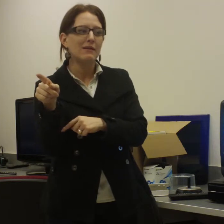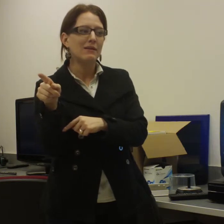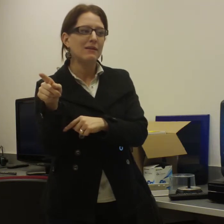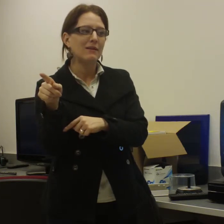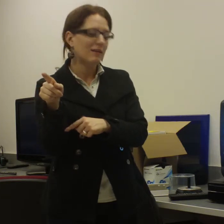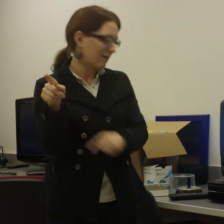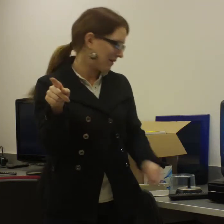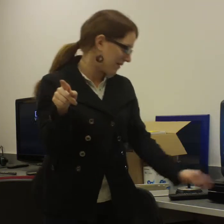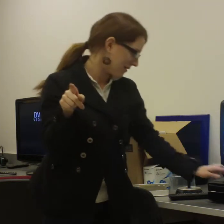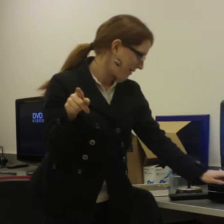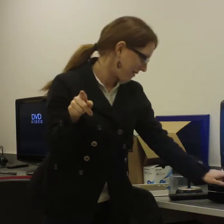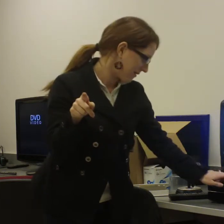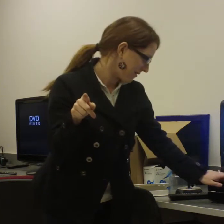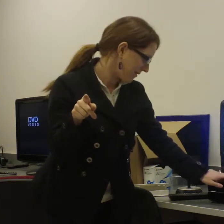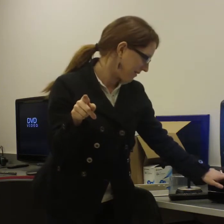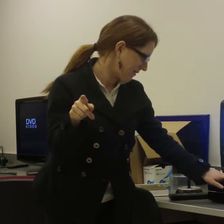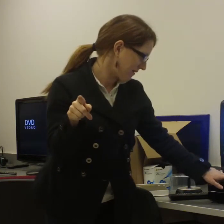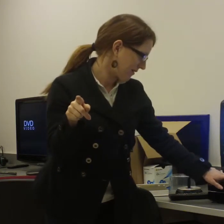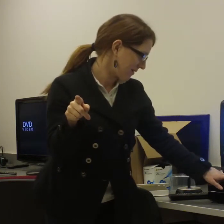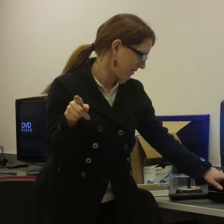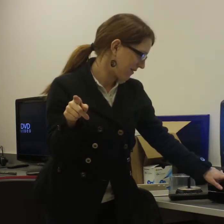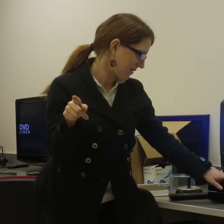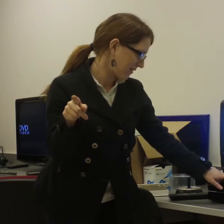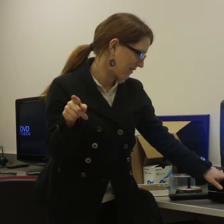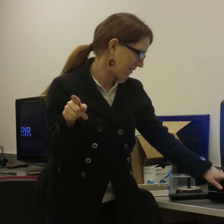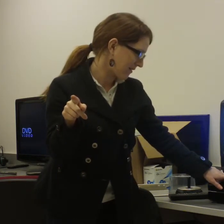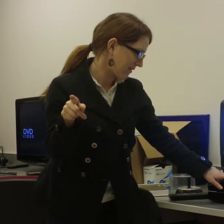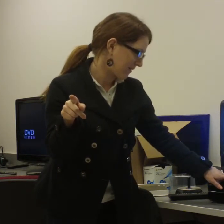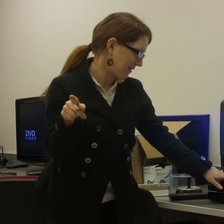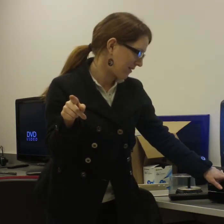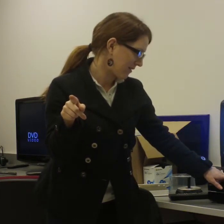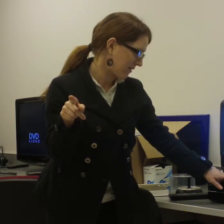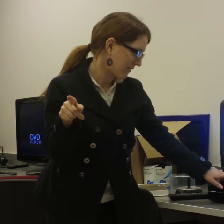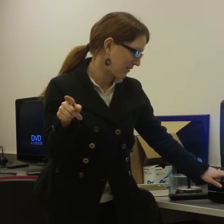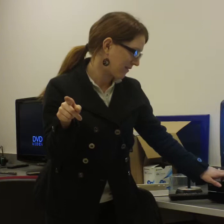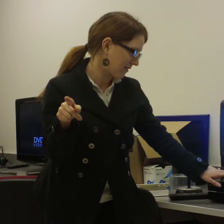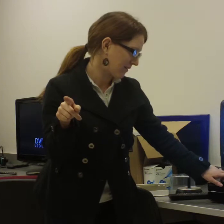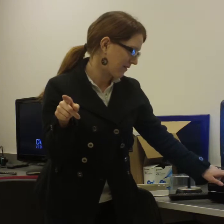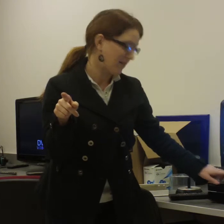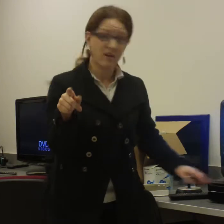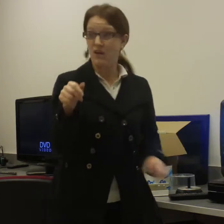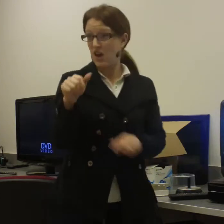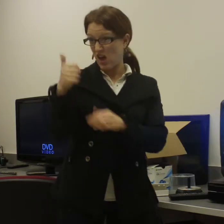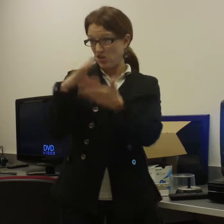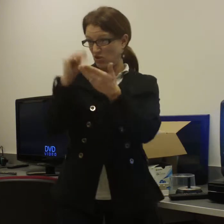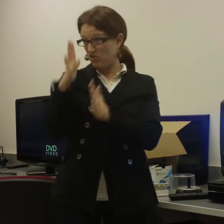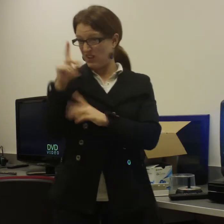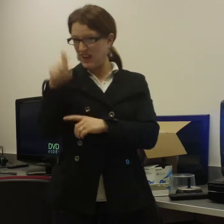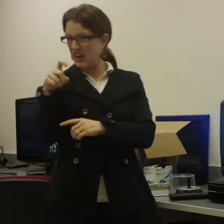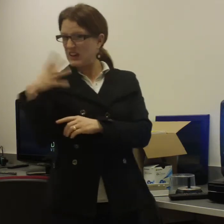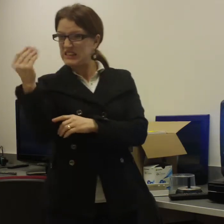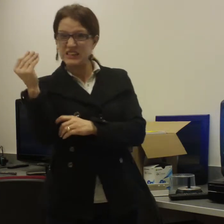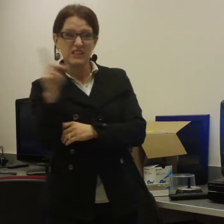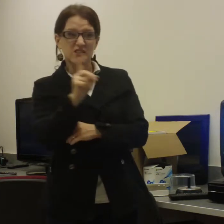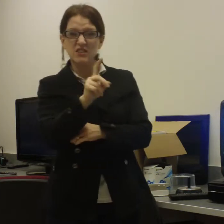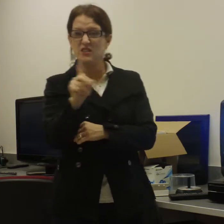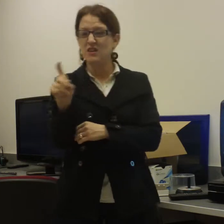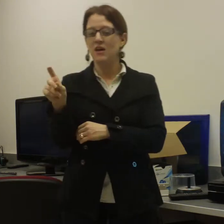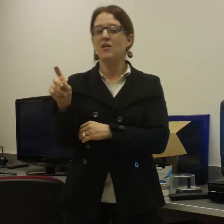Okay. You sure? All right. Is there anybody else that needs to have to end up leaving? All right, so we're going to basically just have